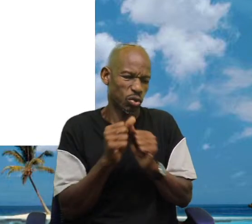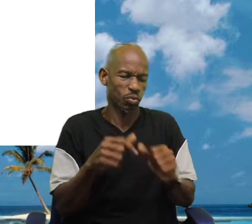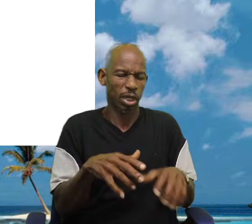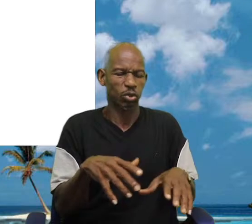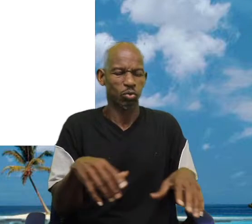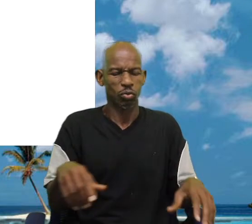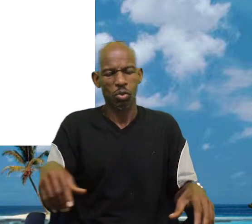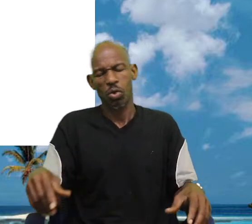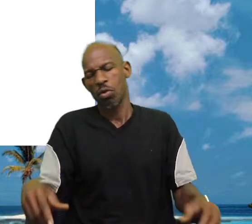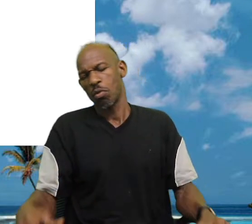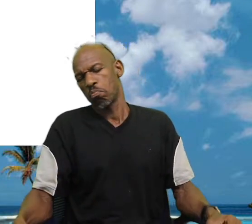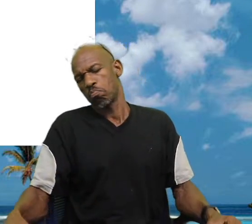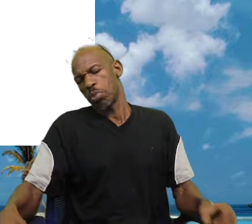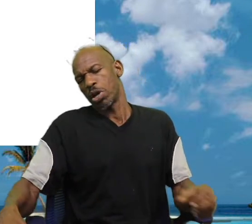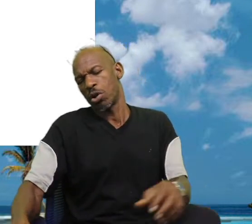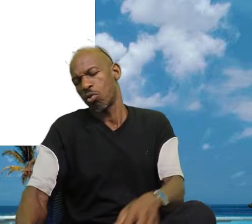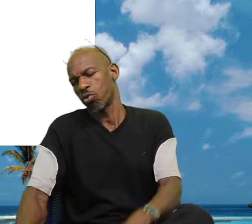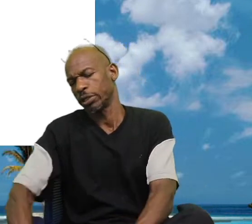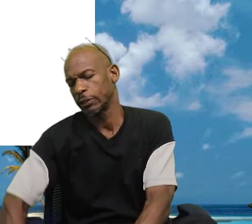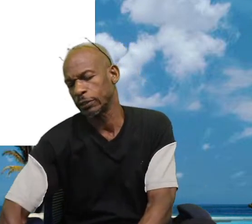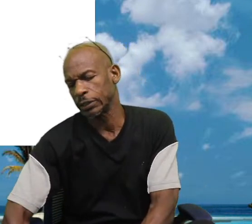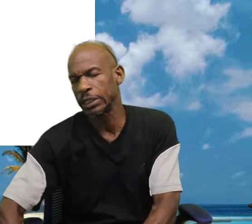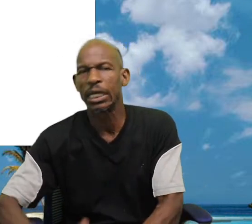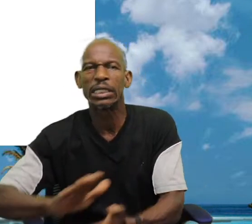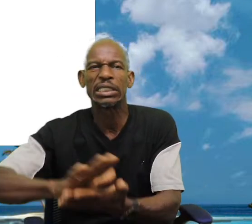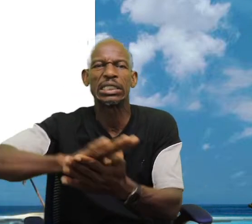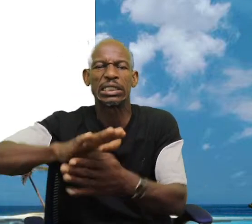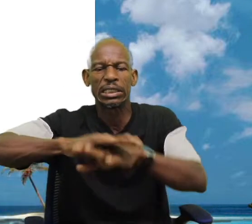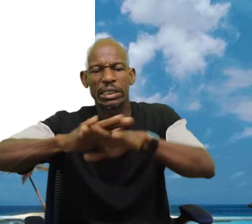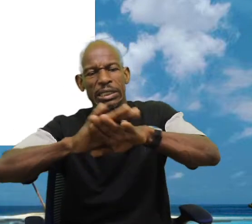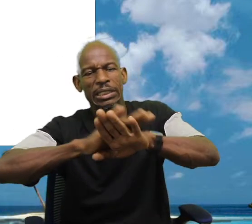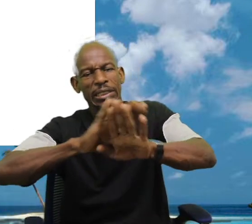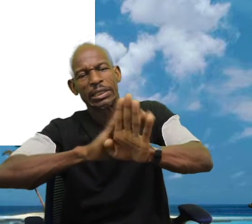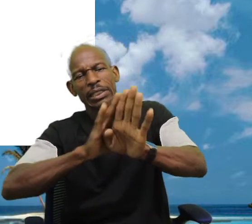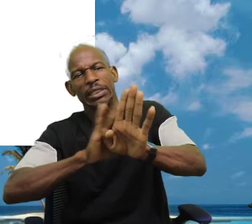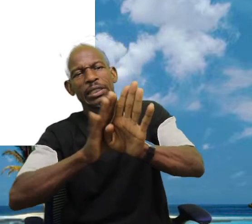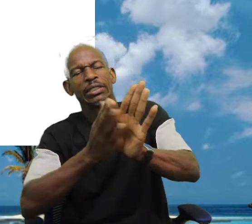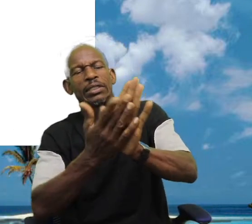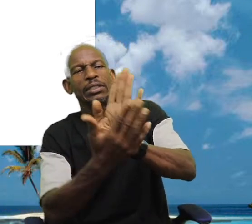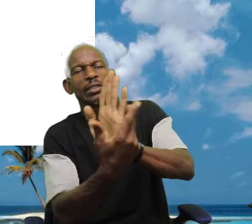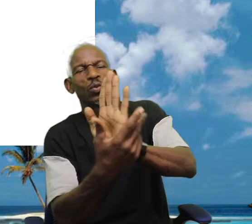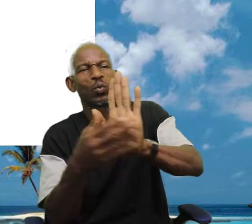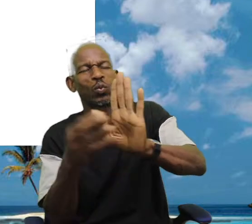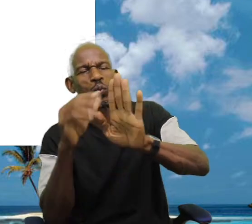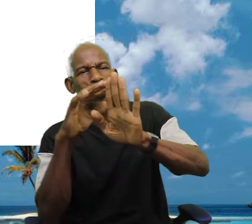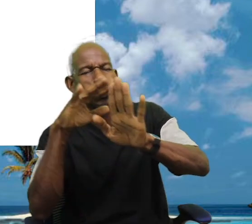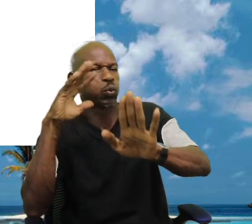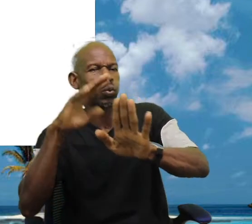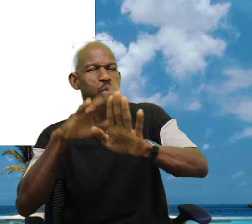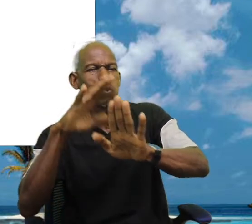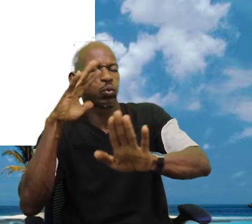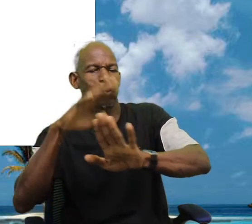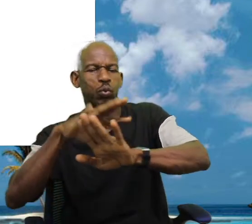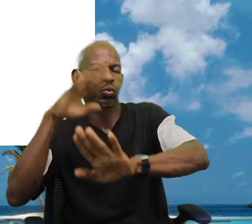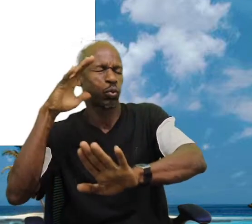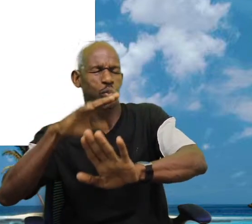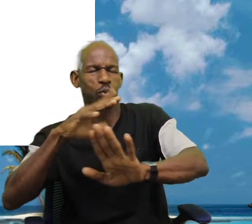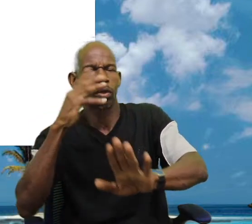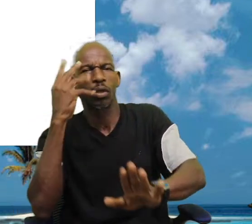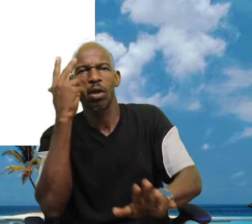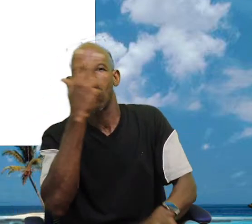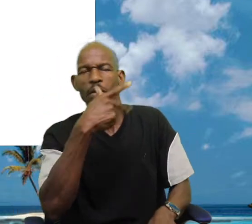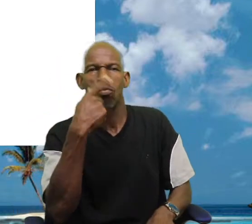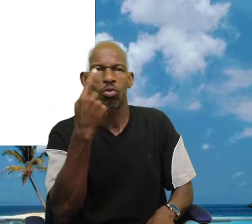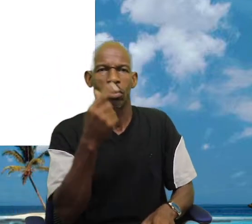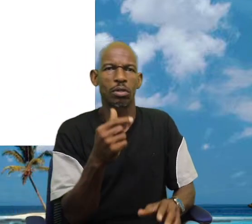to church with it. So you are dramatizing for someone that this shoe is a